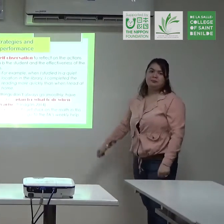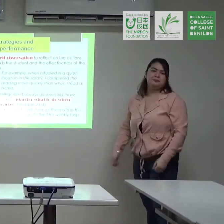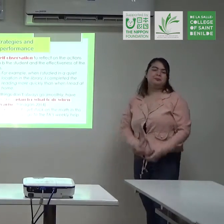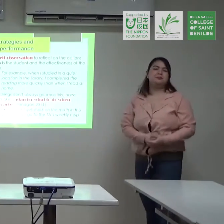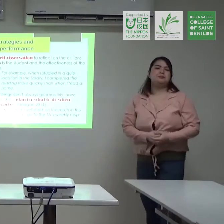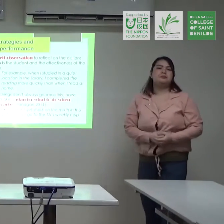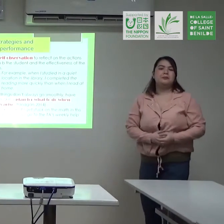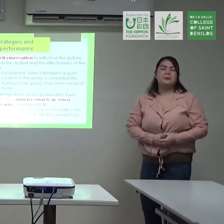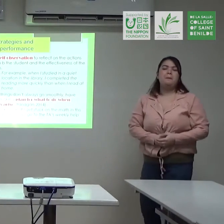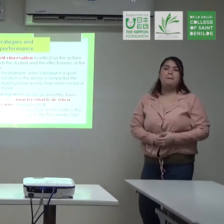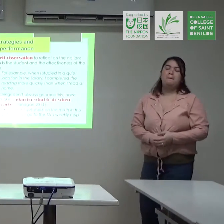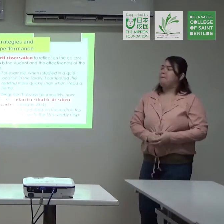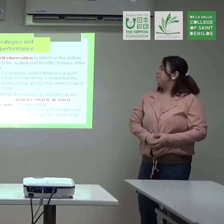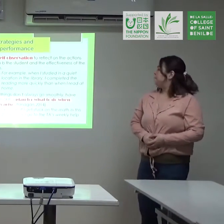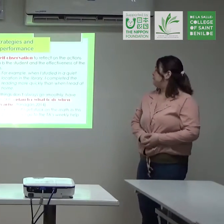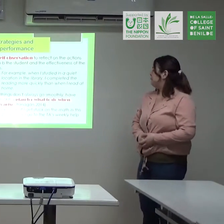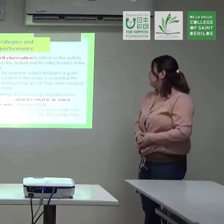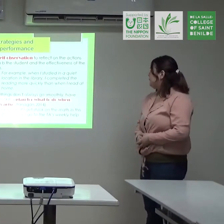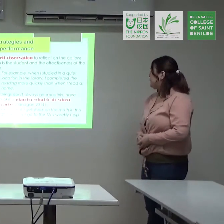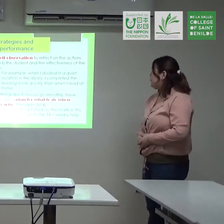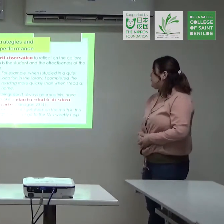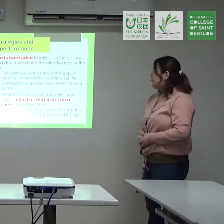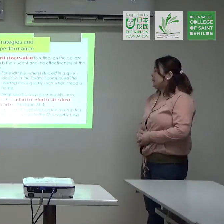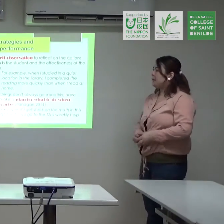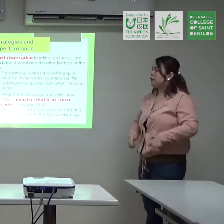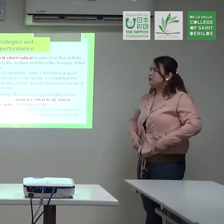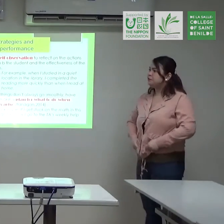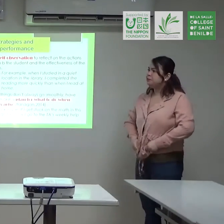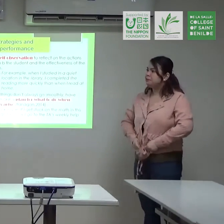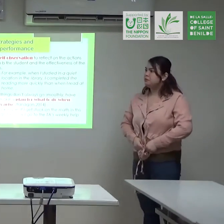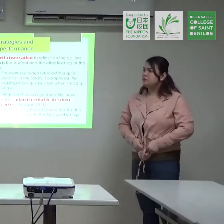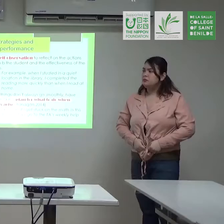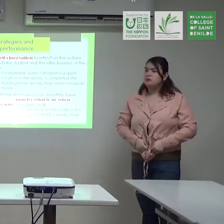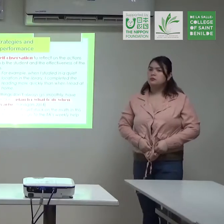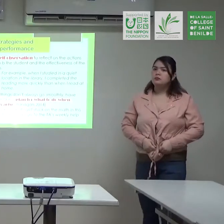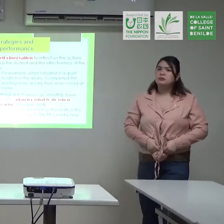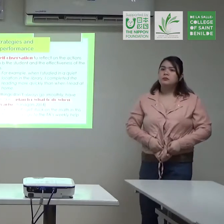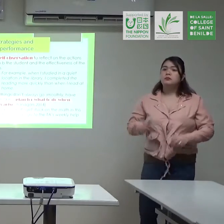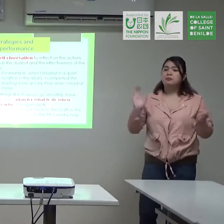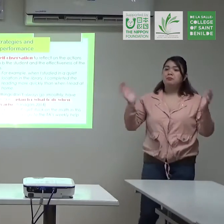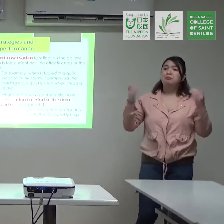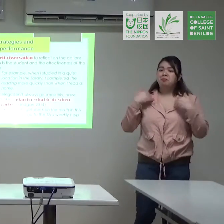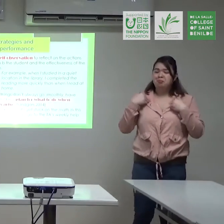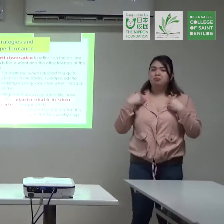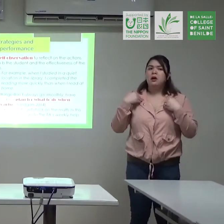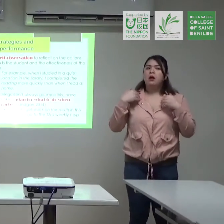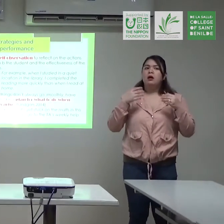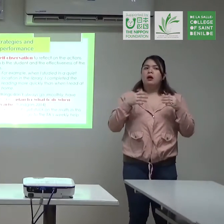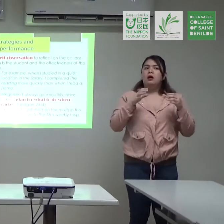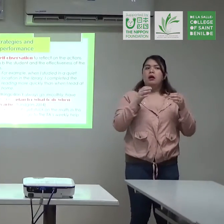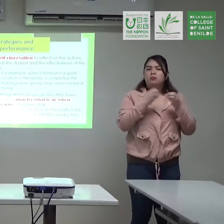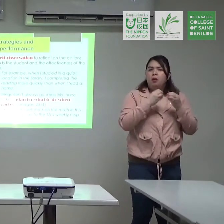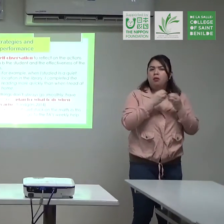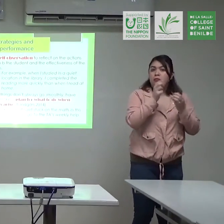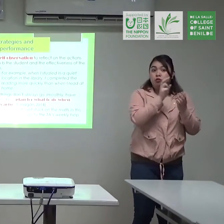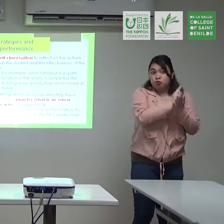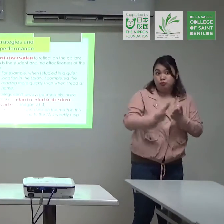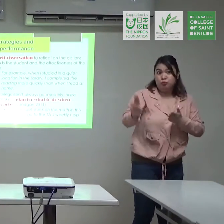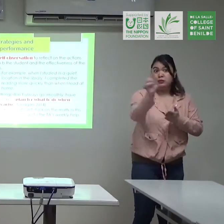teacher assistants, weekly help session. In some big universities, meron silang